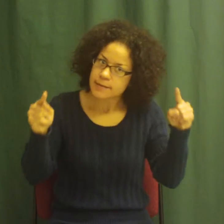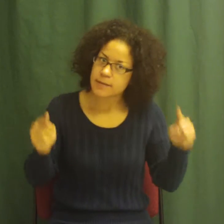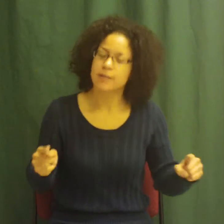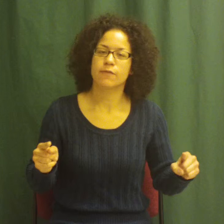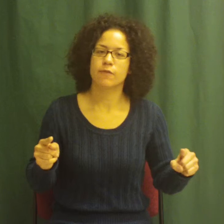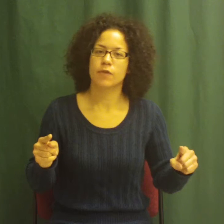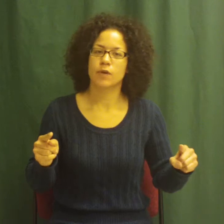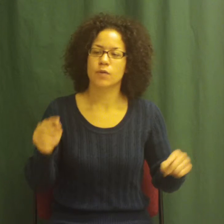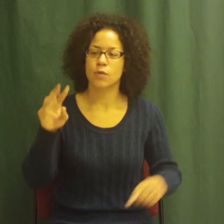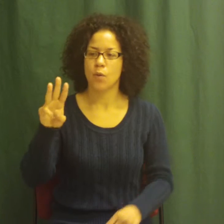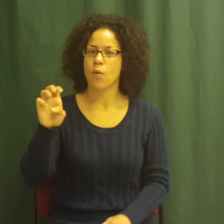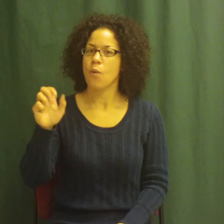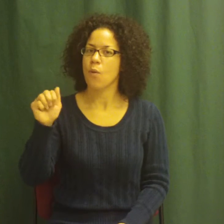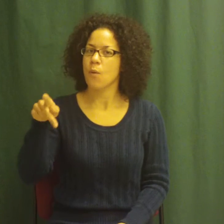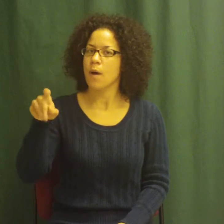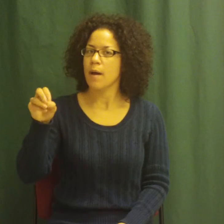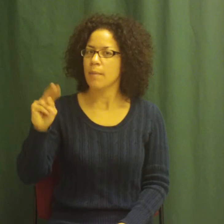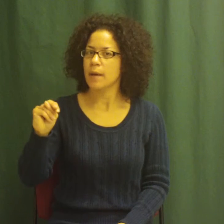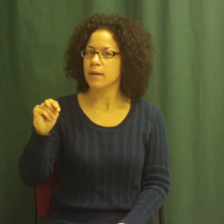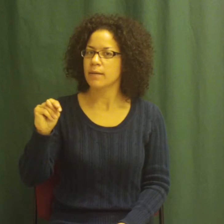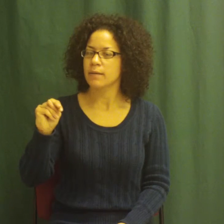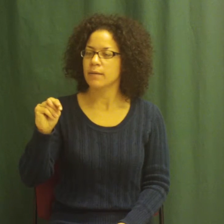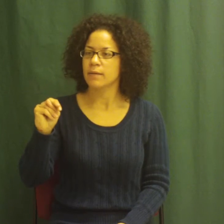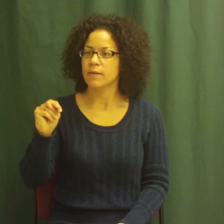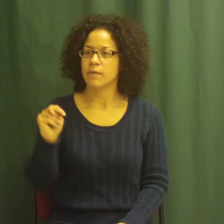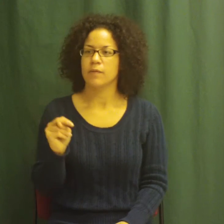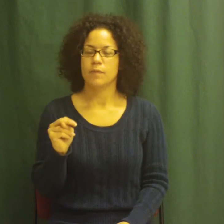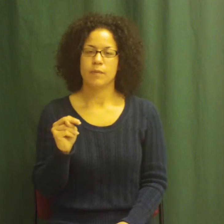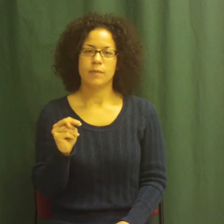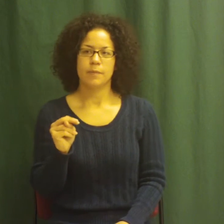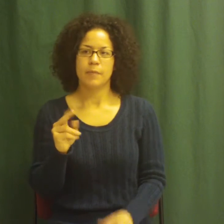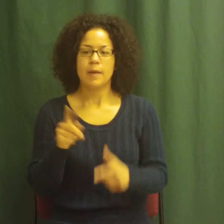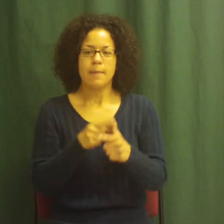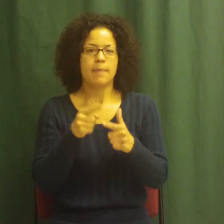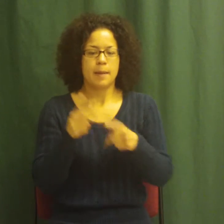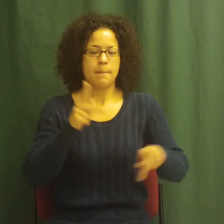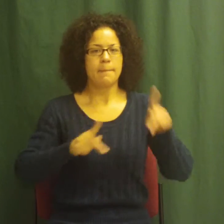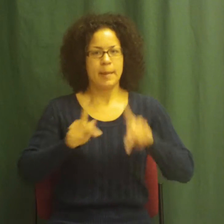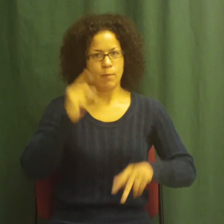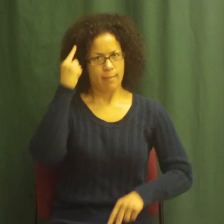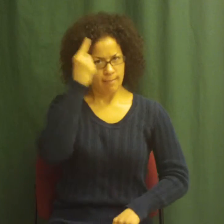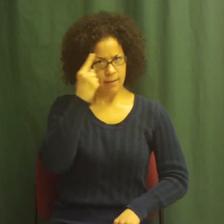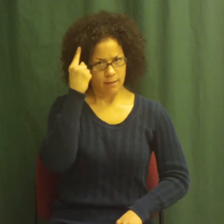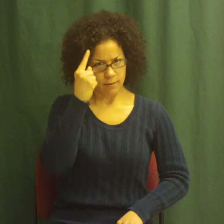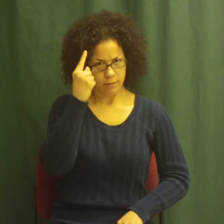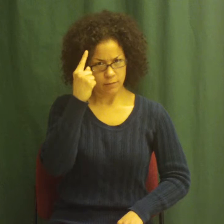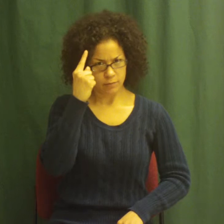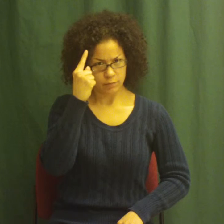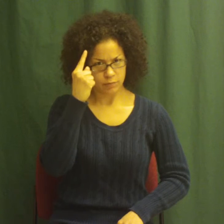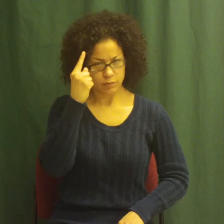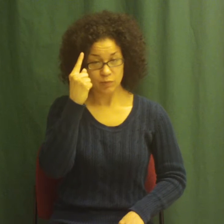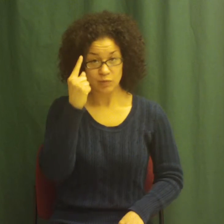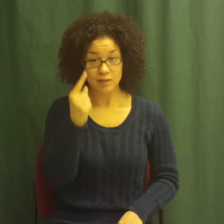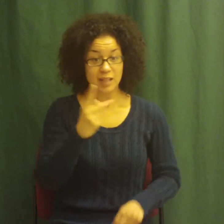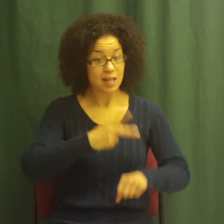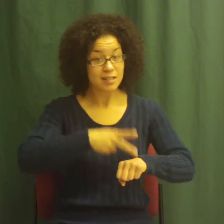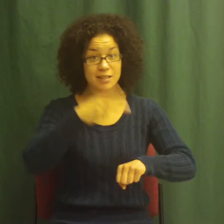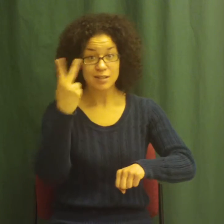It should be remembered that no double-headed axe has ever been found from early medieval